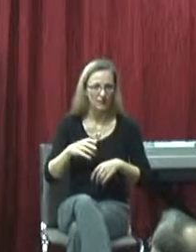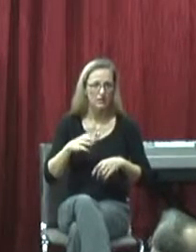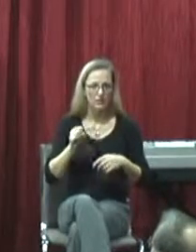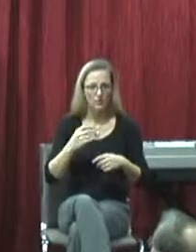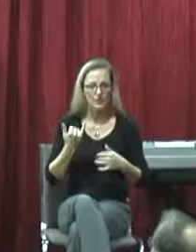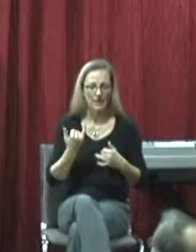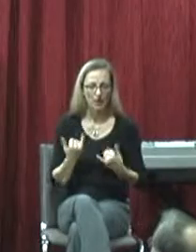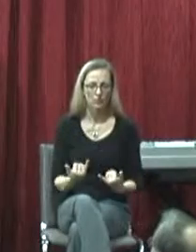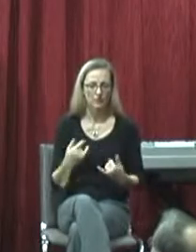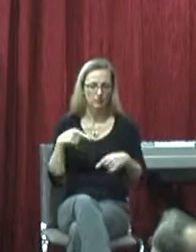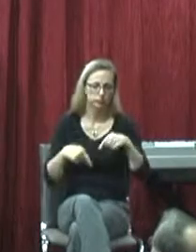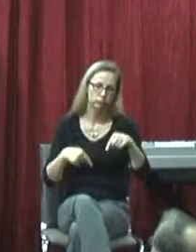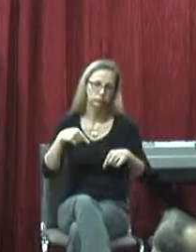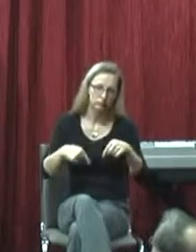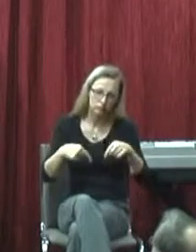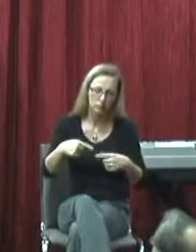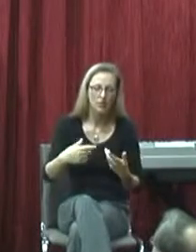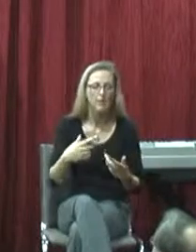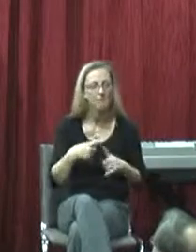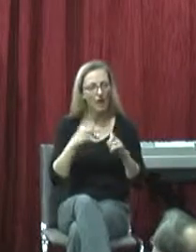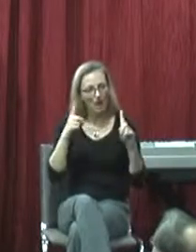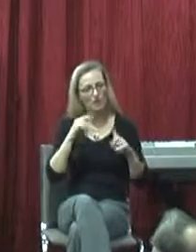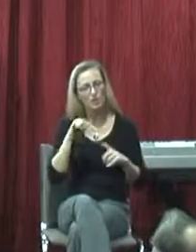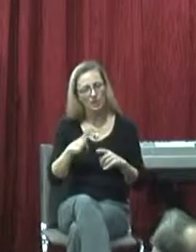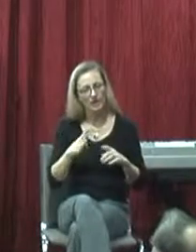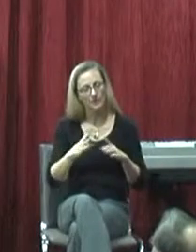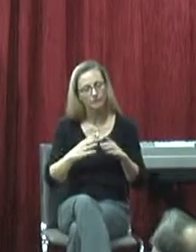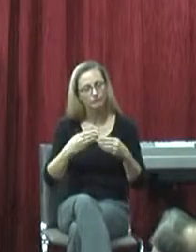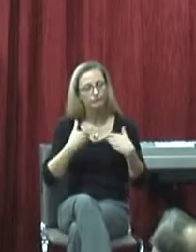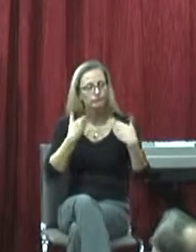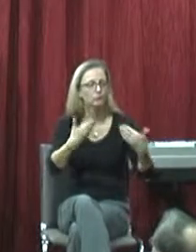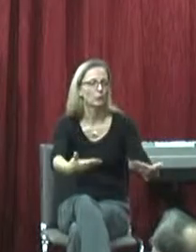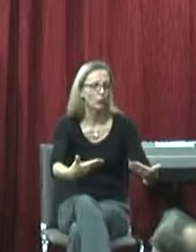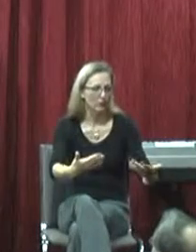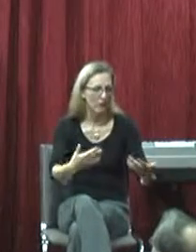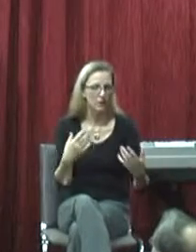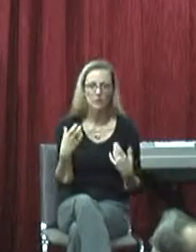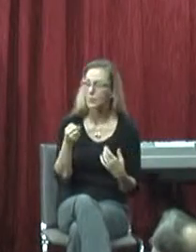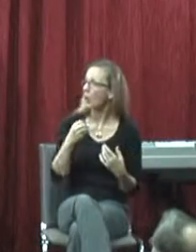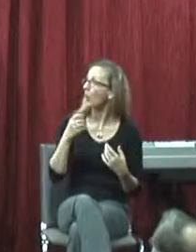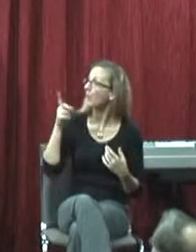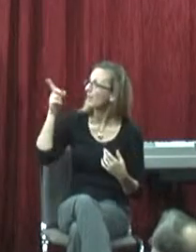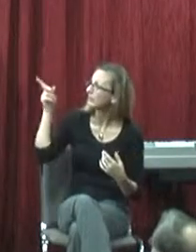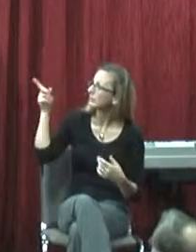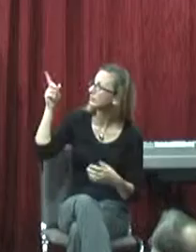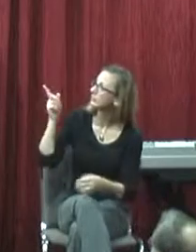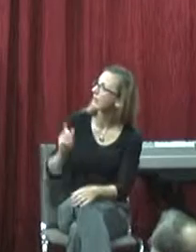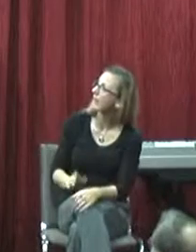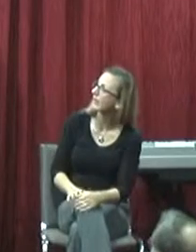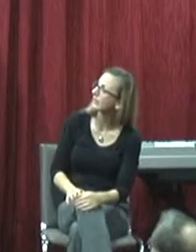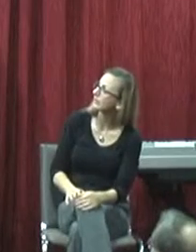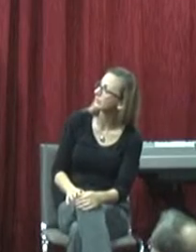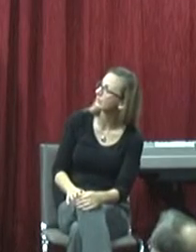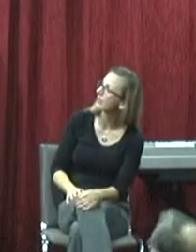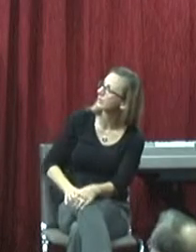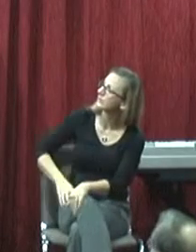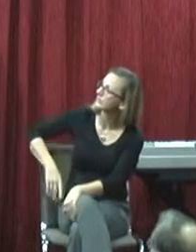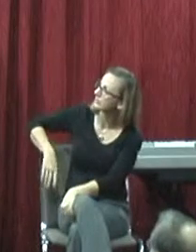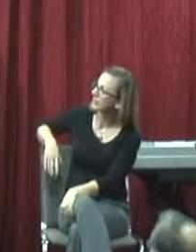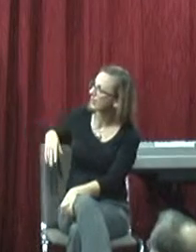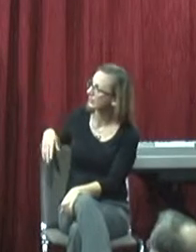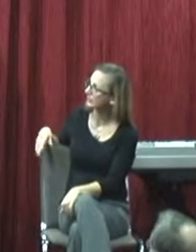has moved on. And in verse 18, we read this. So Jacob arrived in Shalom, in peace, to the city of